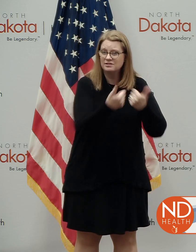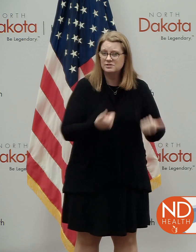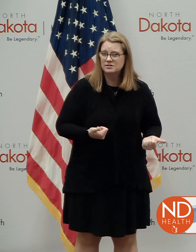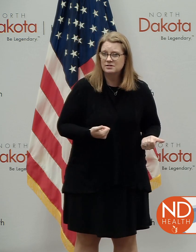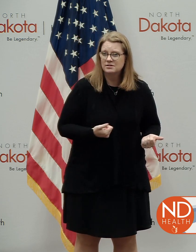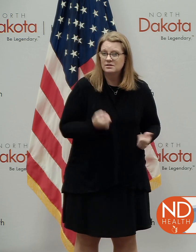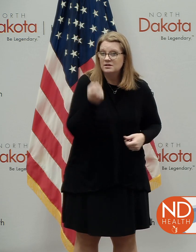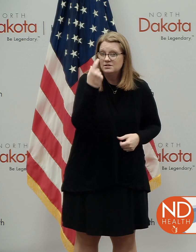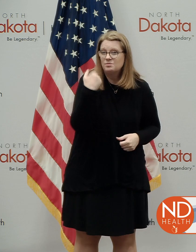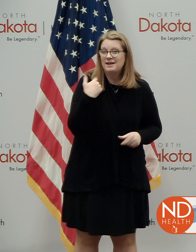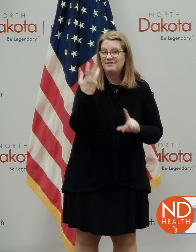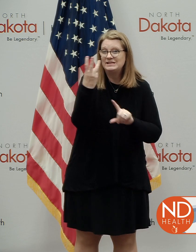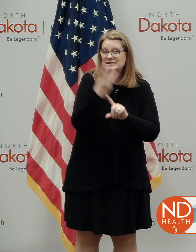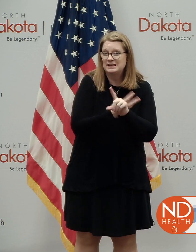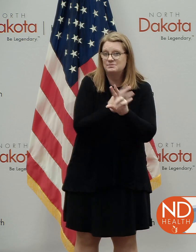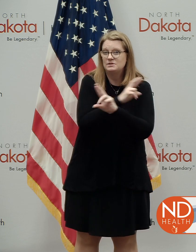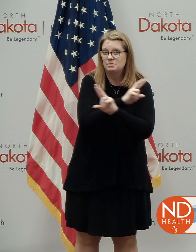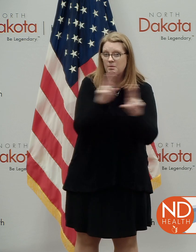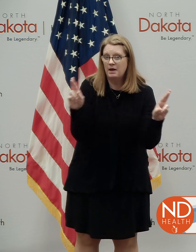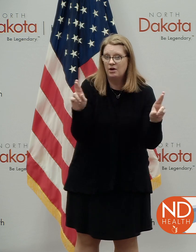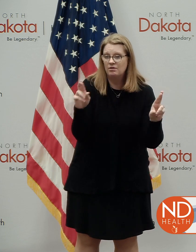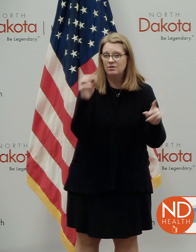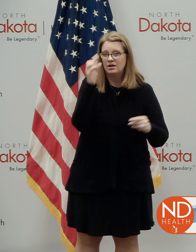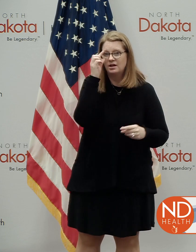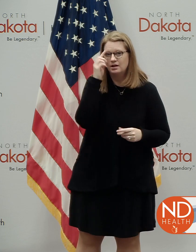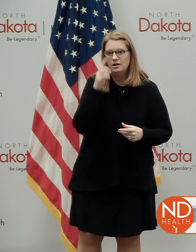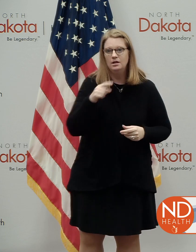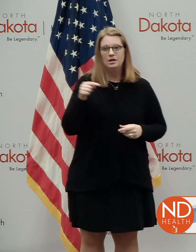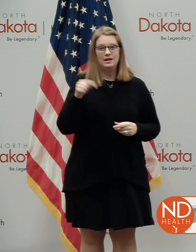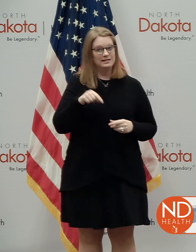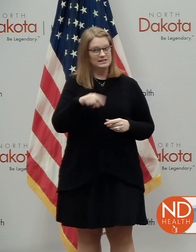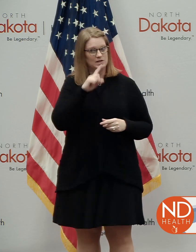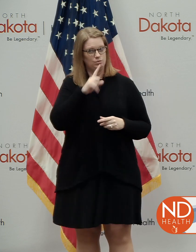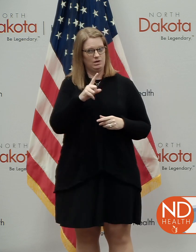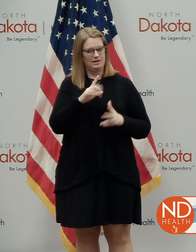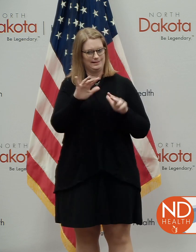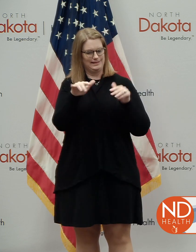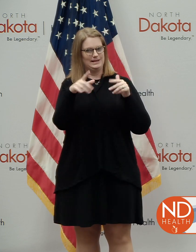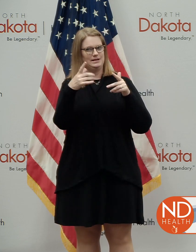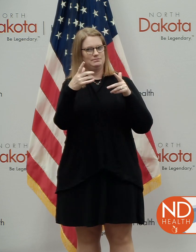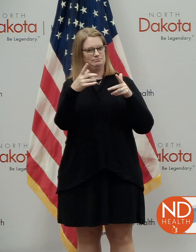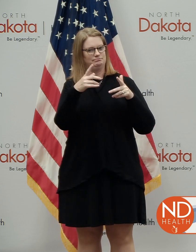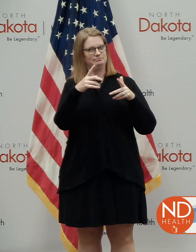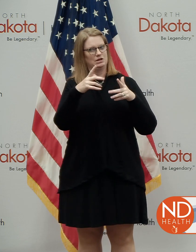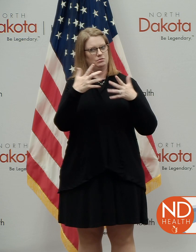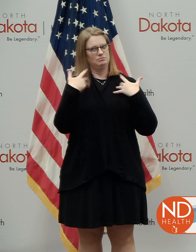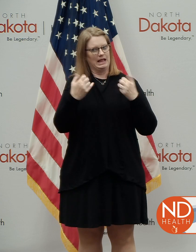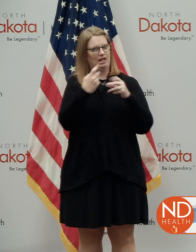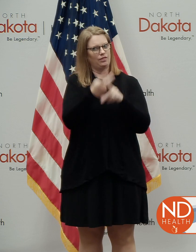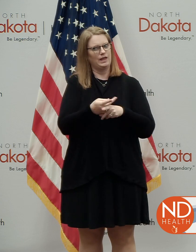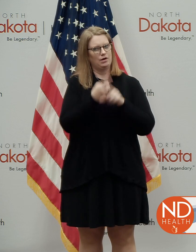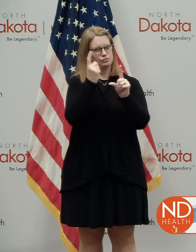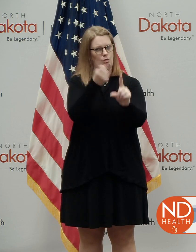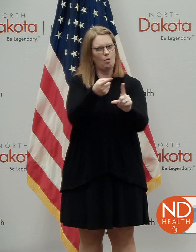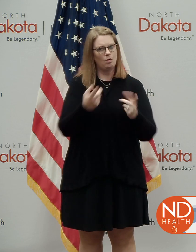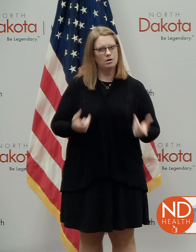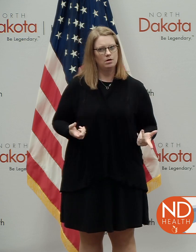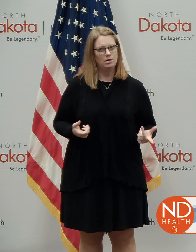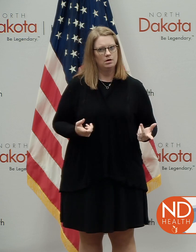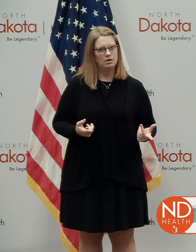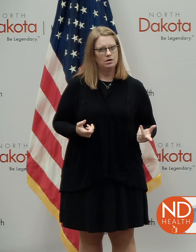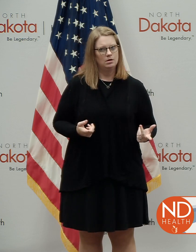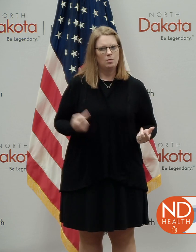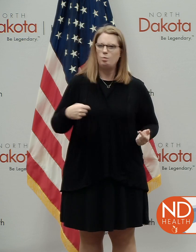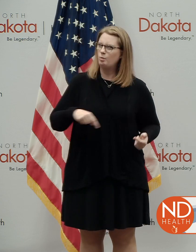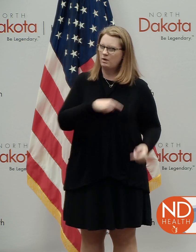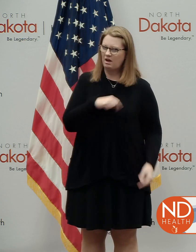months to prepare. And this really is healthcare's calling. As we stand up, we're proud to be on the front